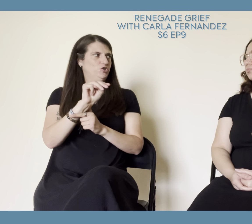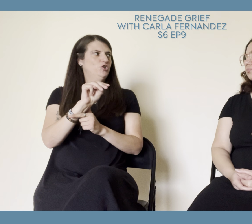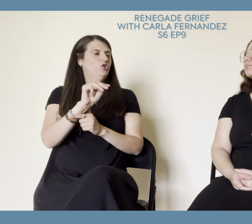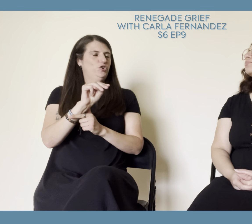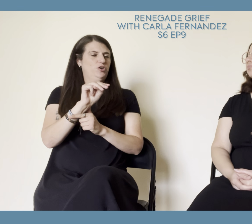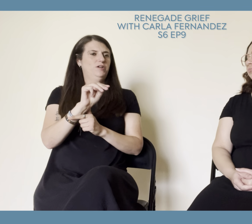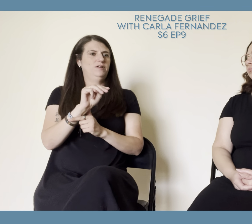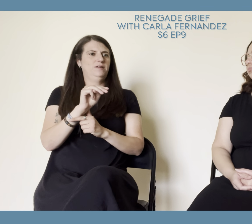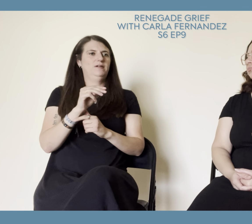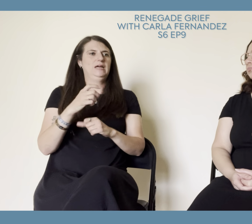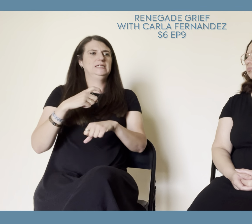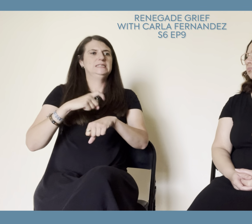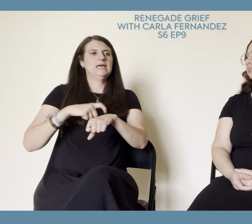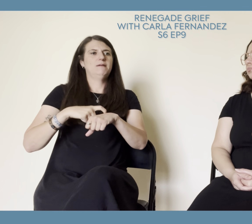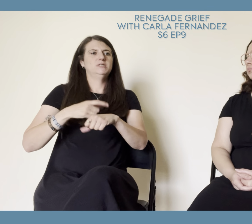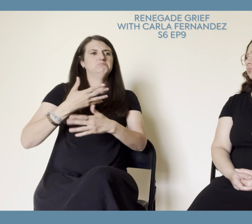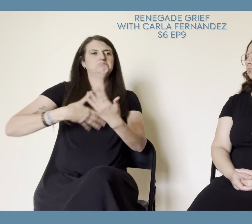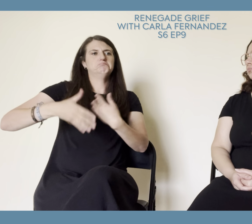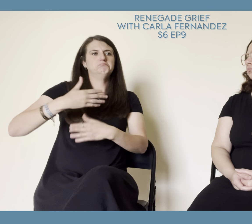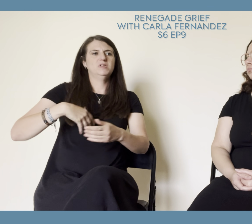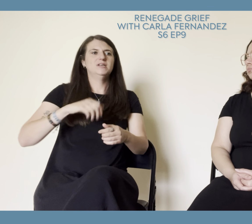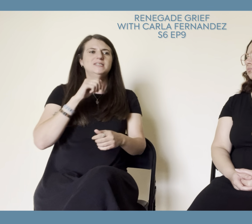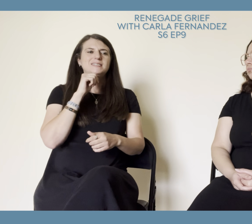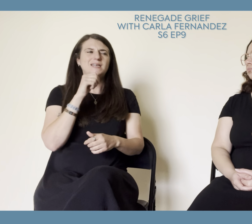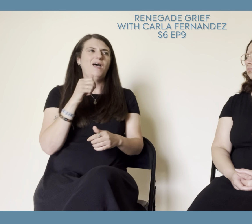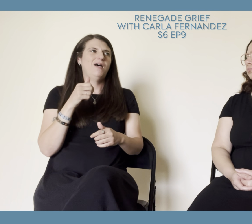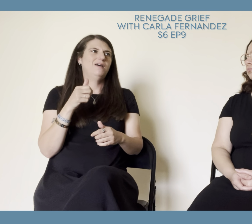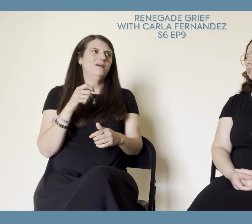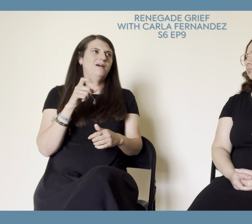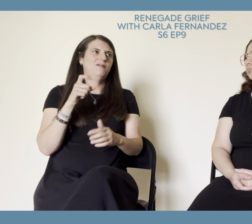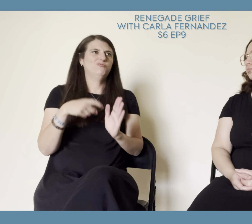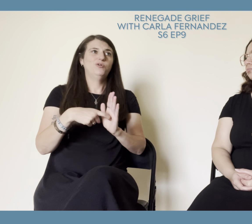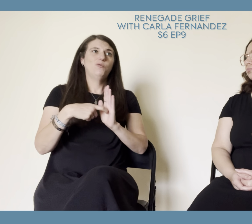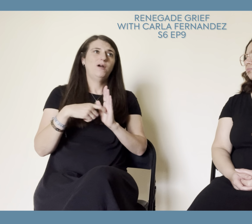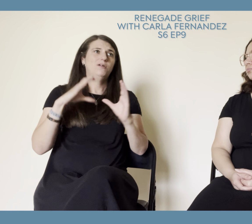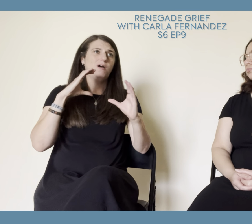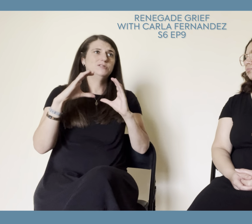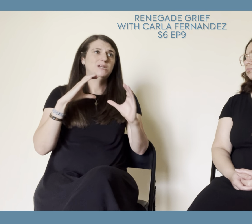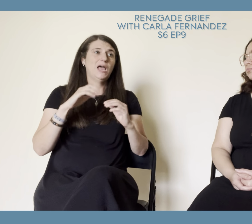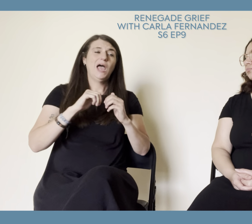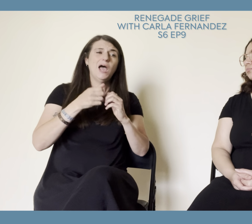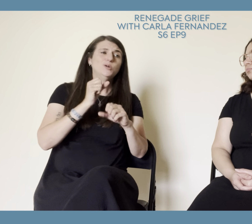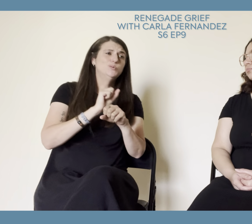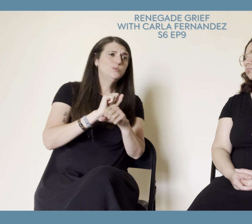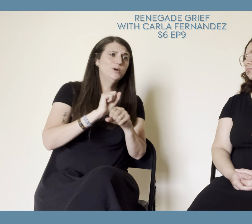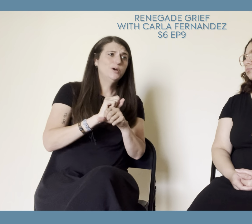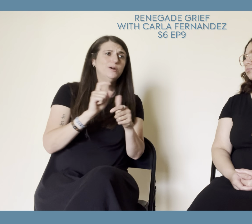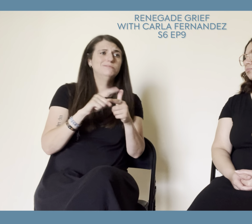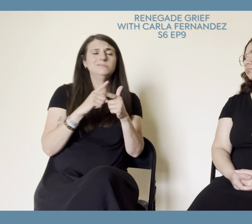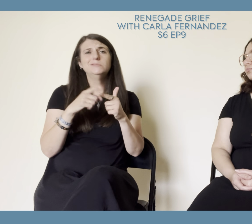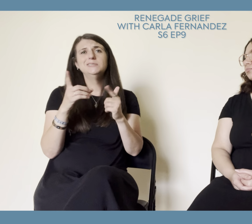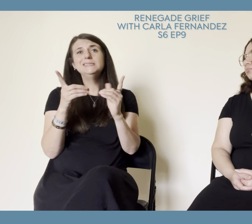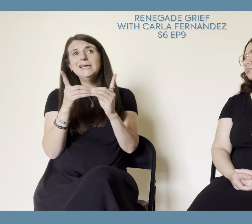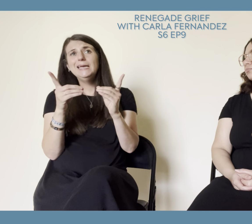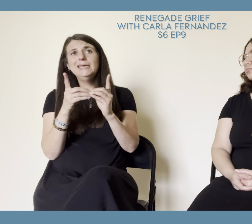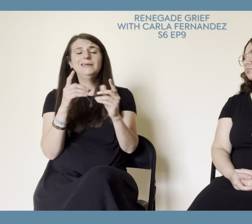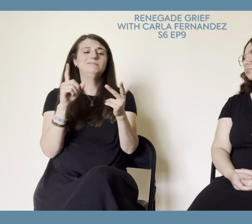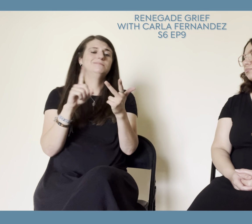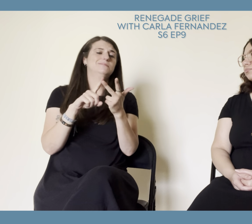spend time together that was not the sort of like, so how's work? What's going on with who you're dating? Like the kind of on the